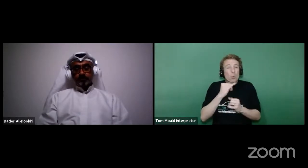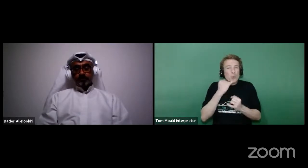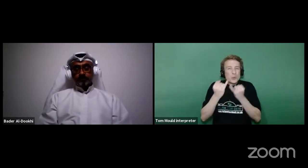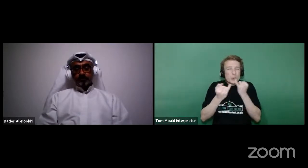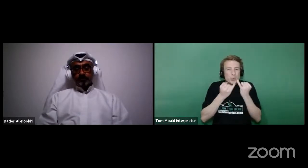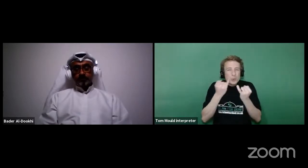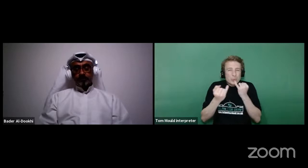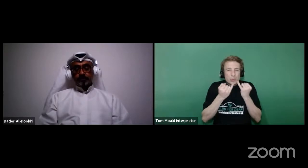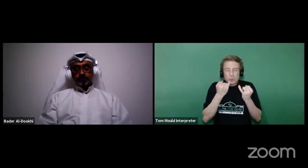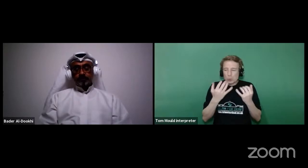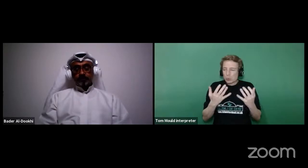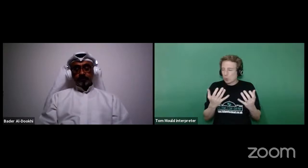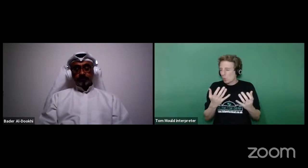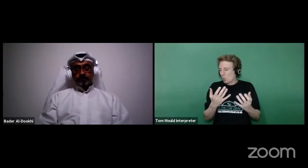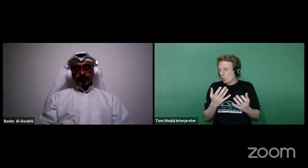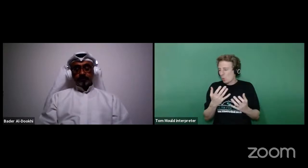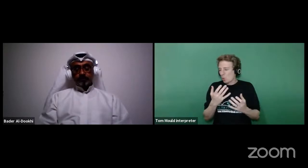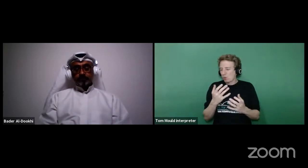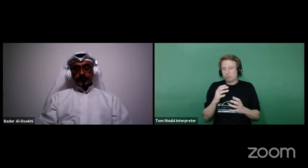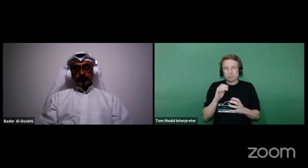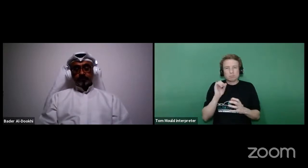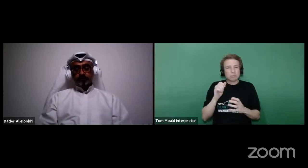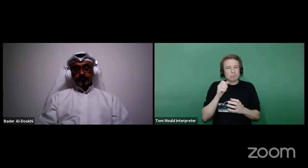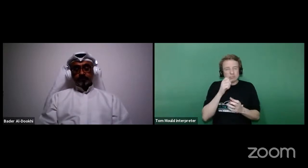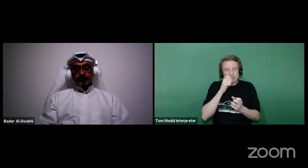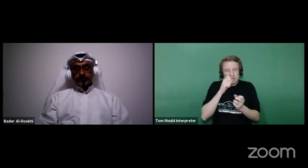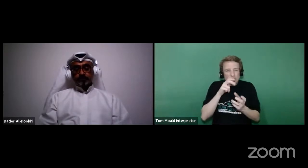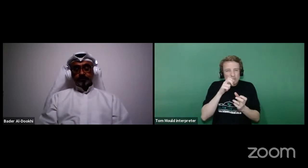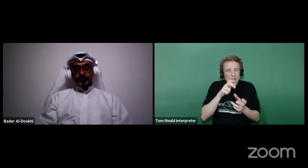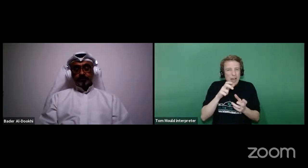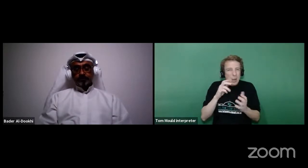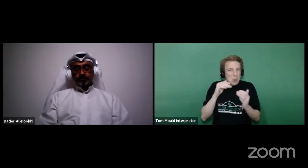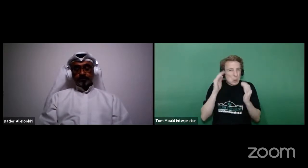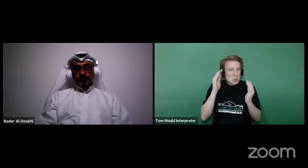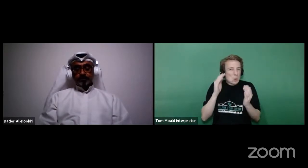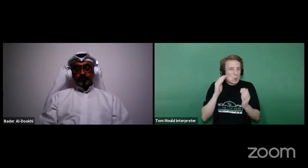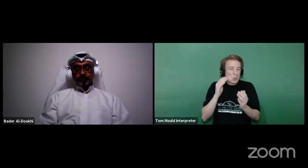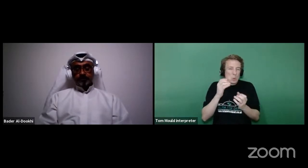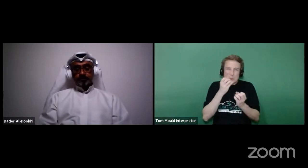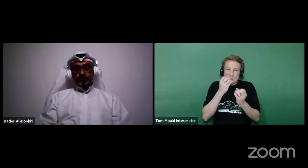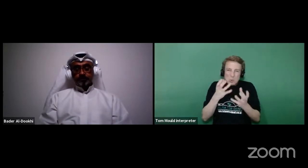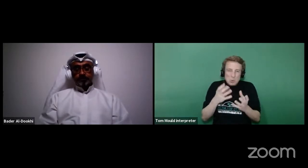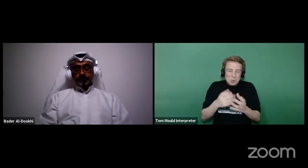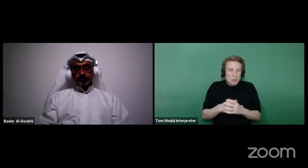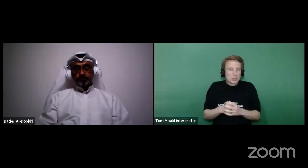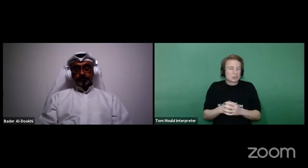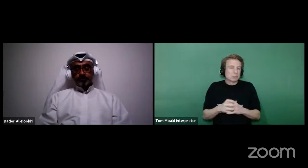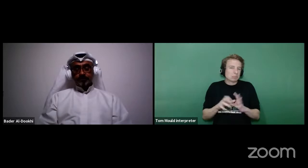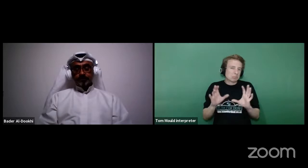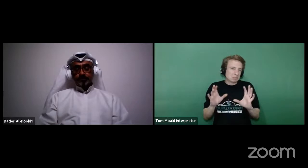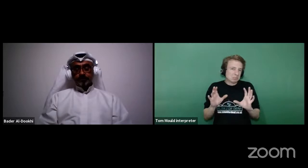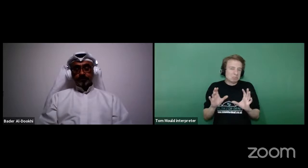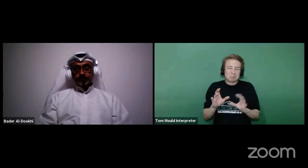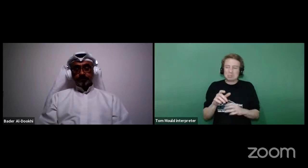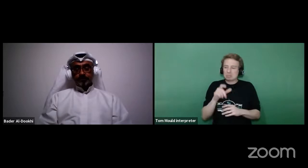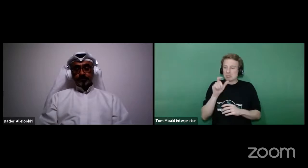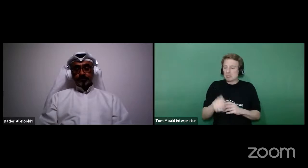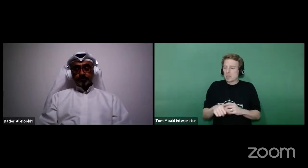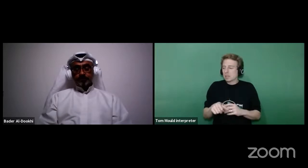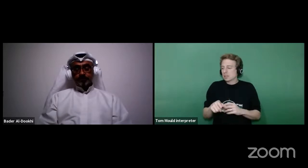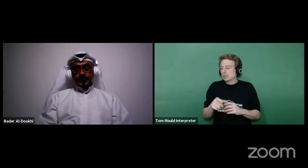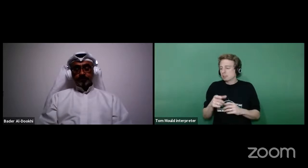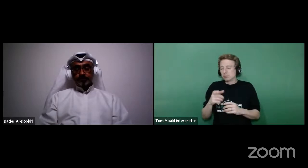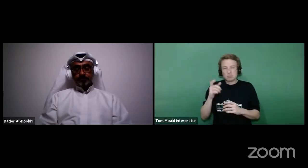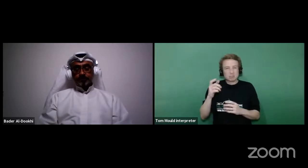voice. And if someone argues with them, or curses or reviles them, then they should say, indeed, I am